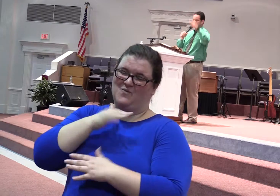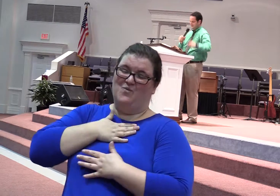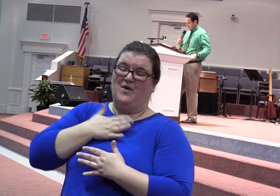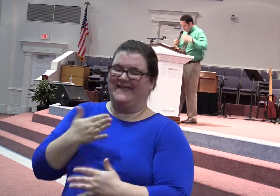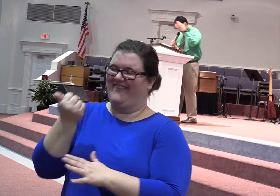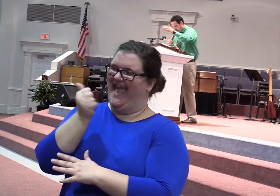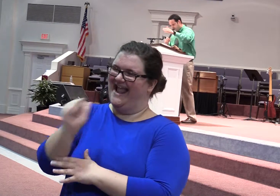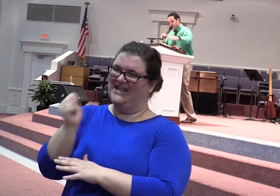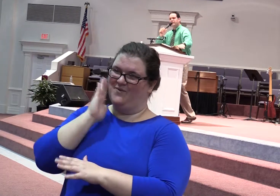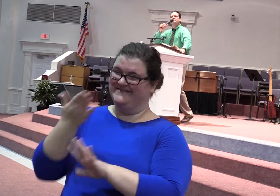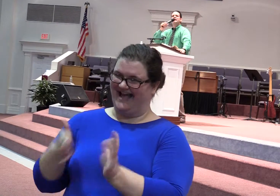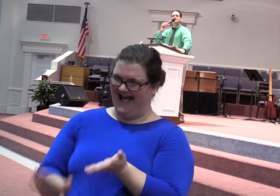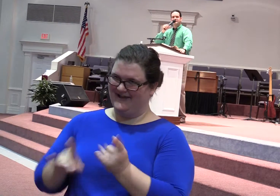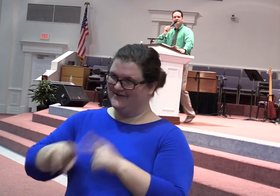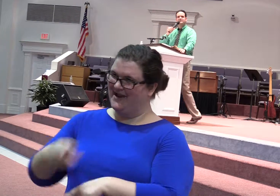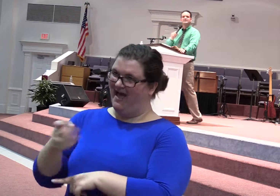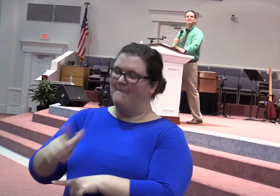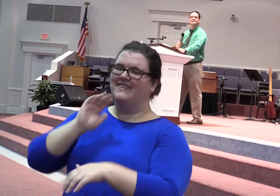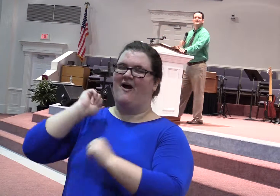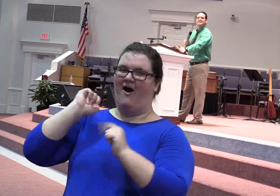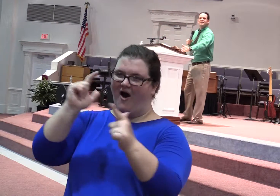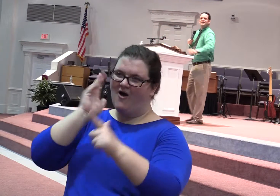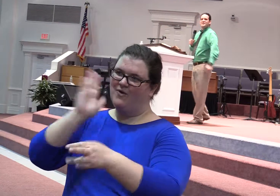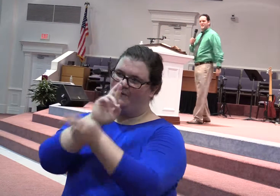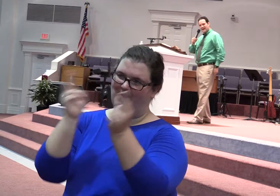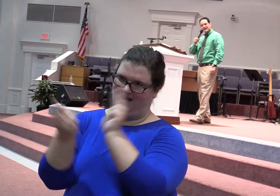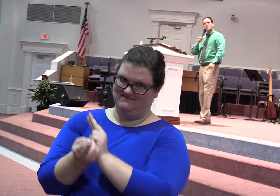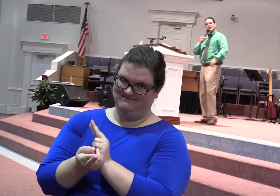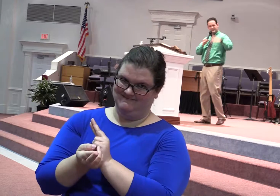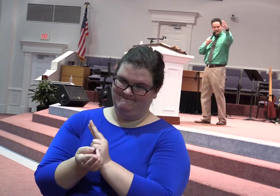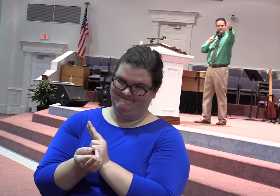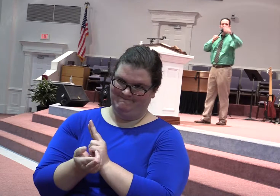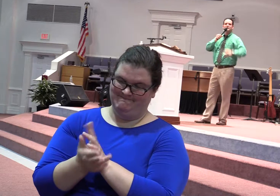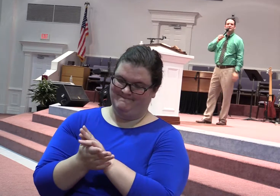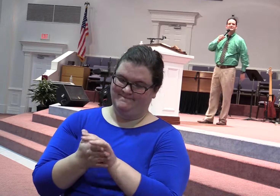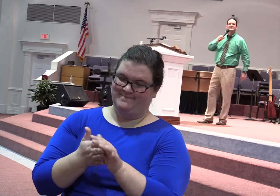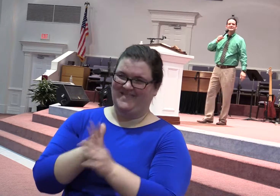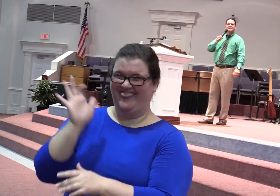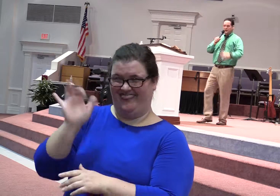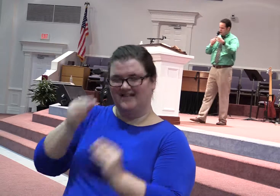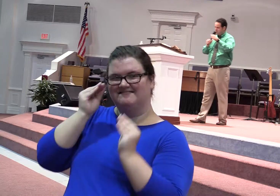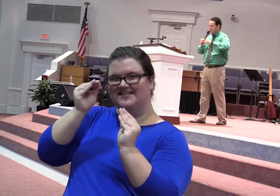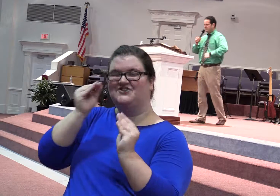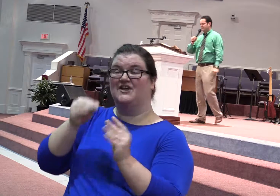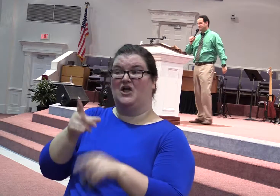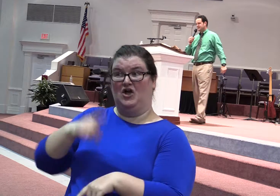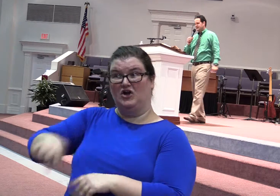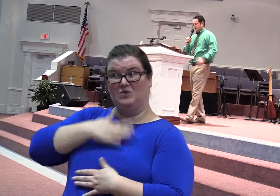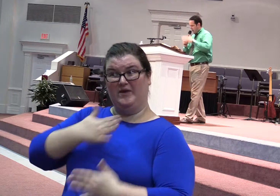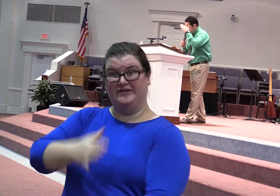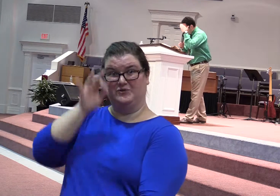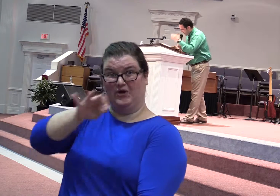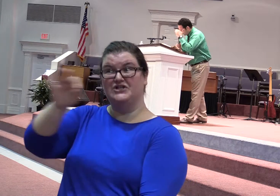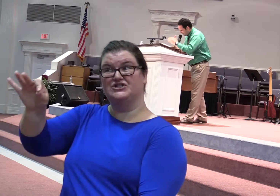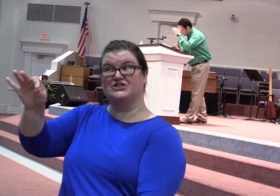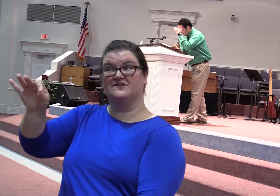all, come to repentance. Right. Hallelujah. That's the doctrine. How you gonna preach it?